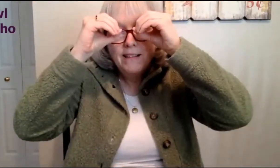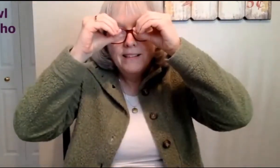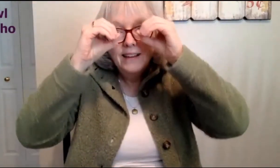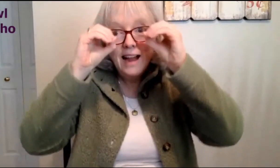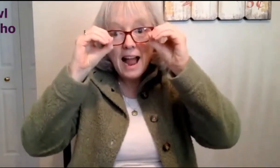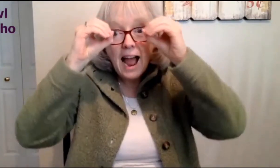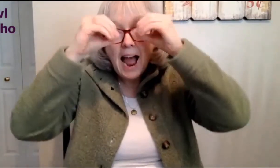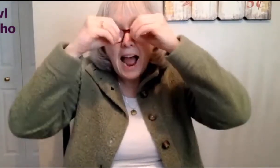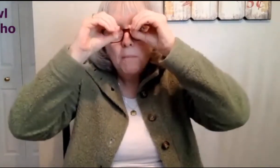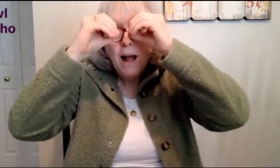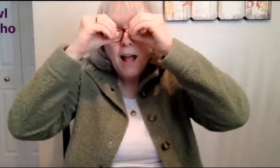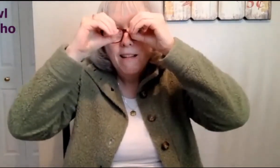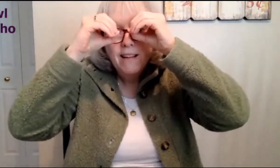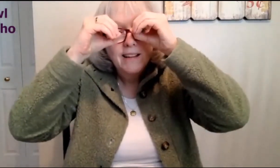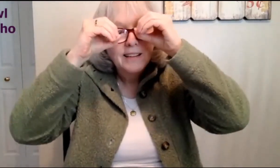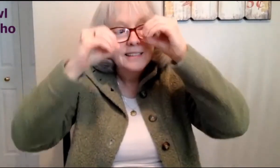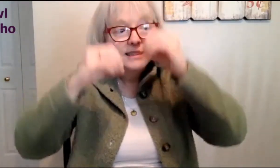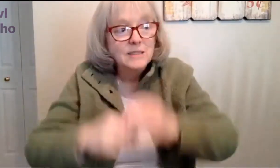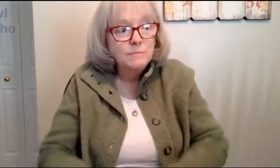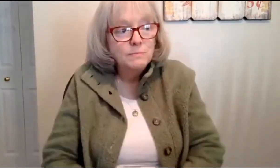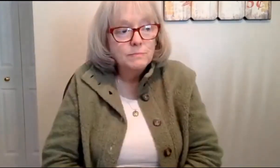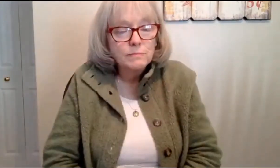Owl.